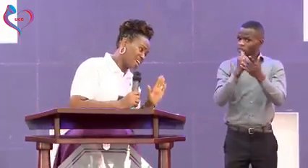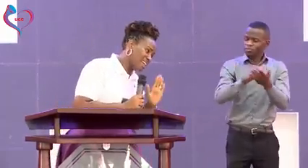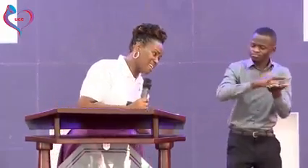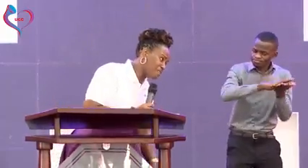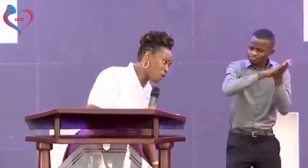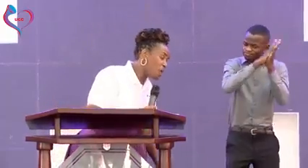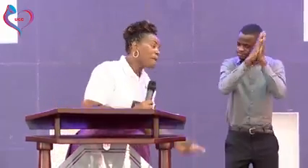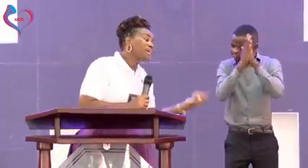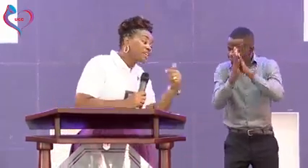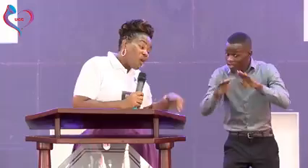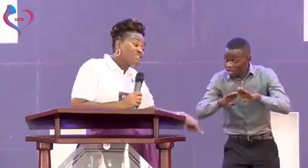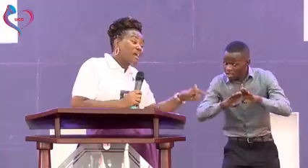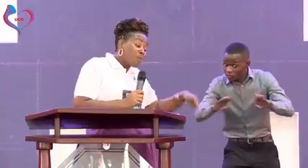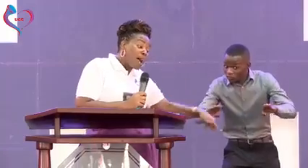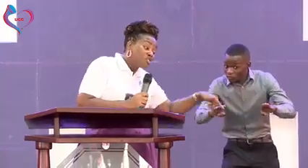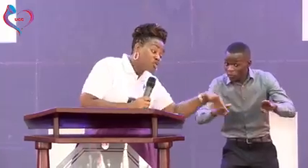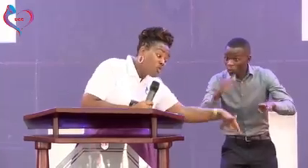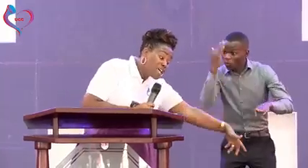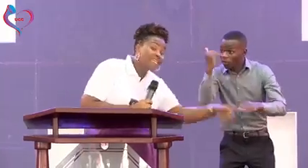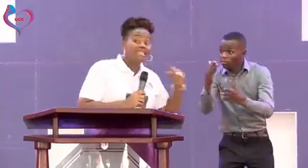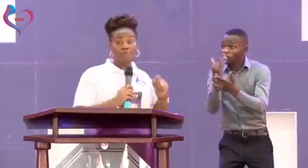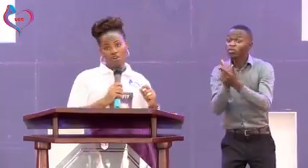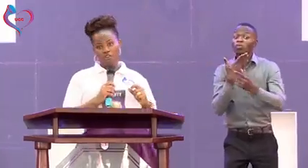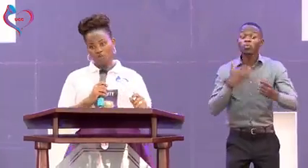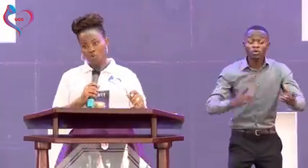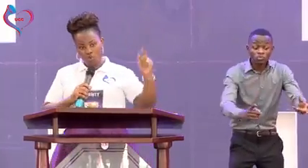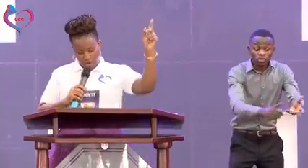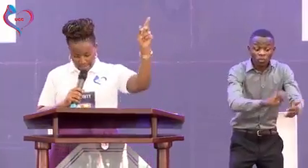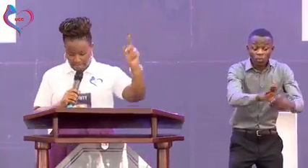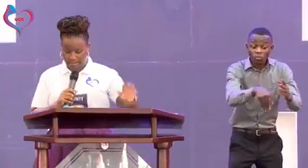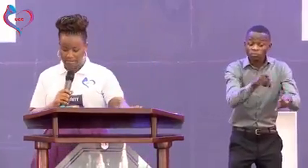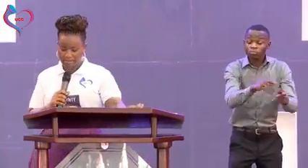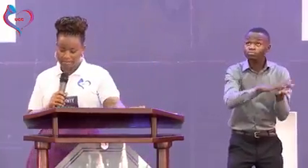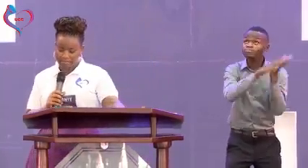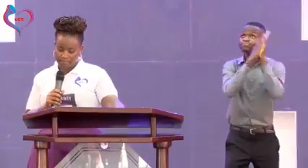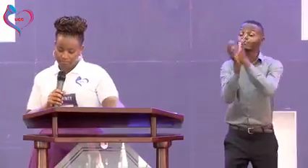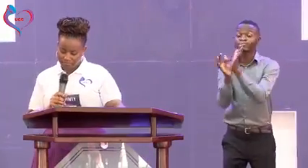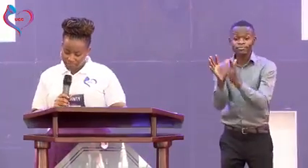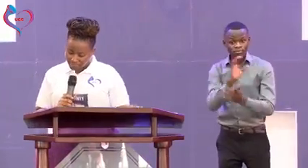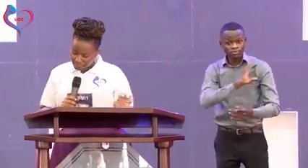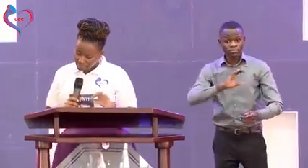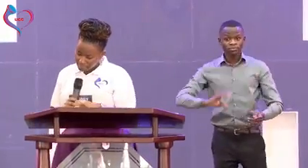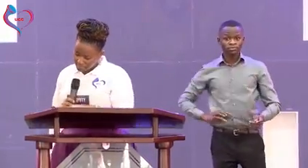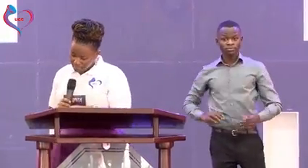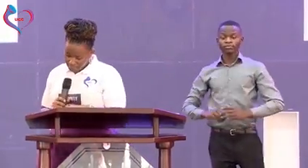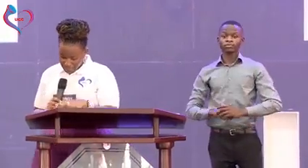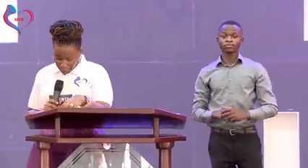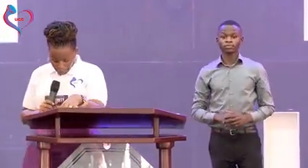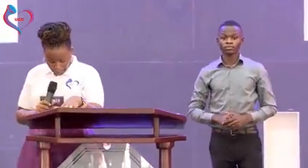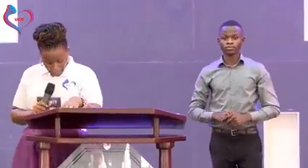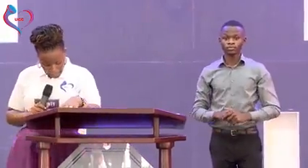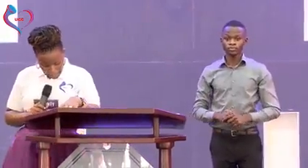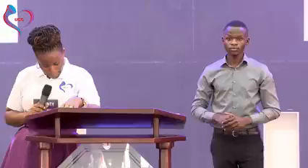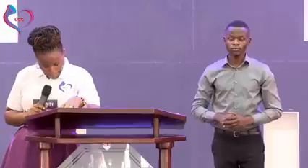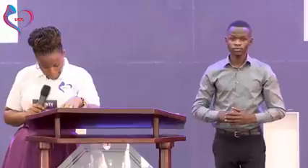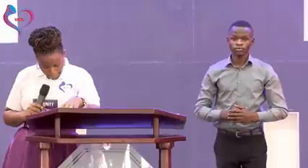down to their level because I want to win them over to Christ. Paul agamba neri ababeitwala nga